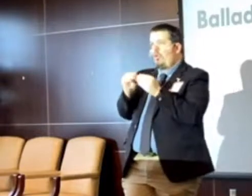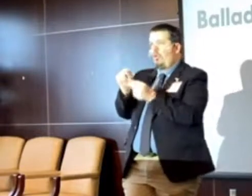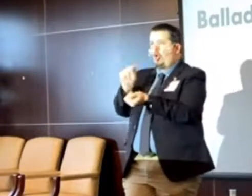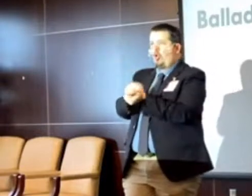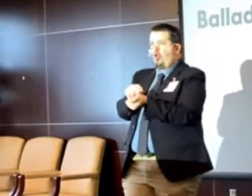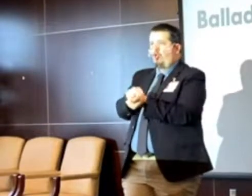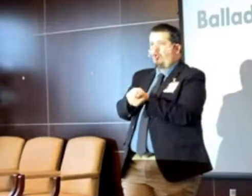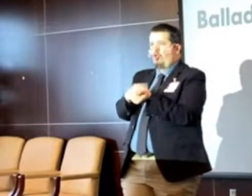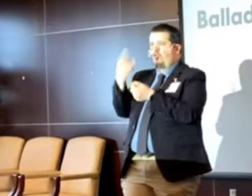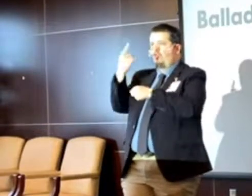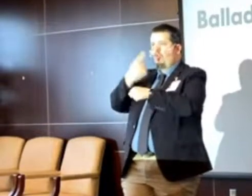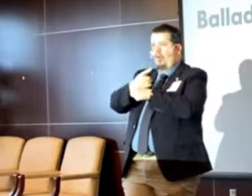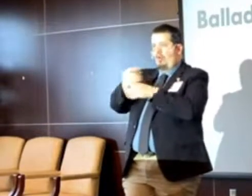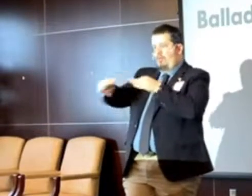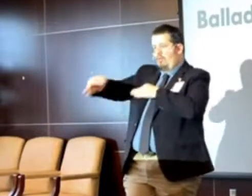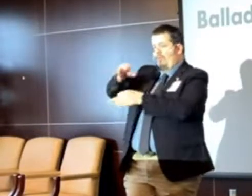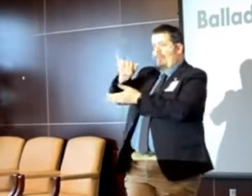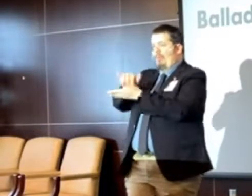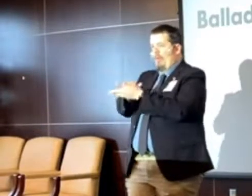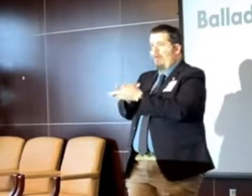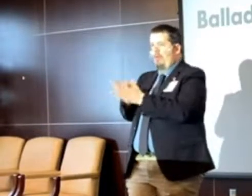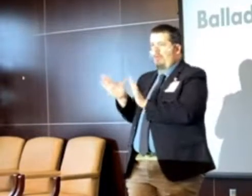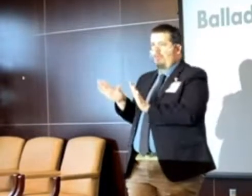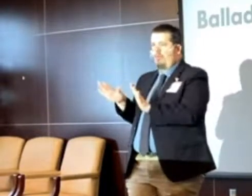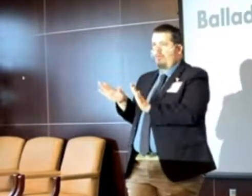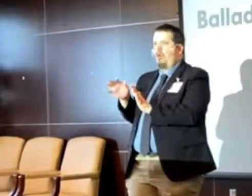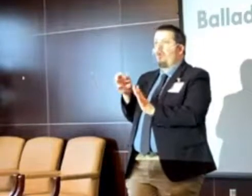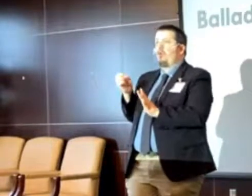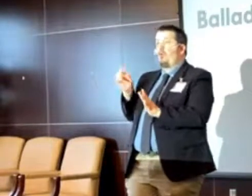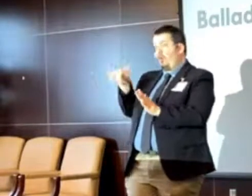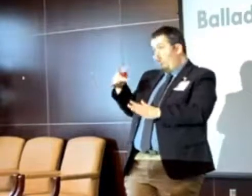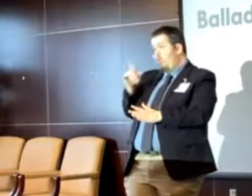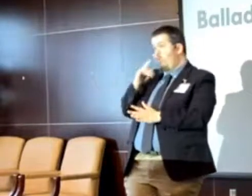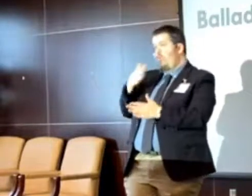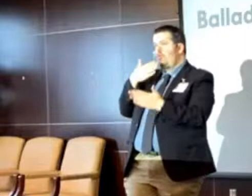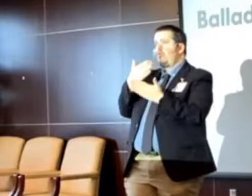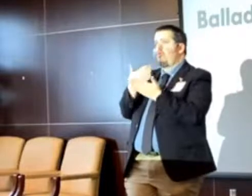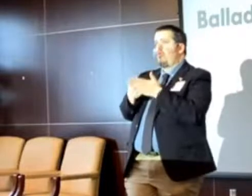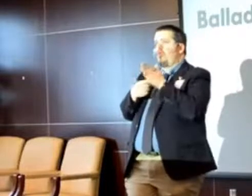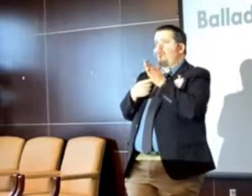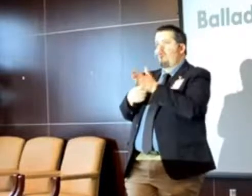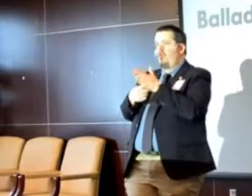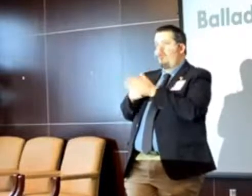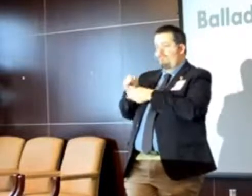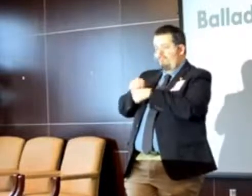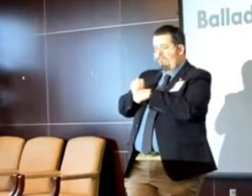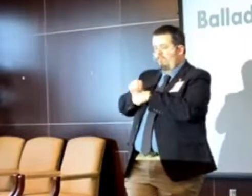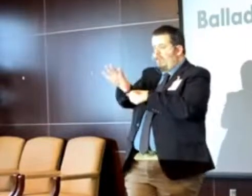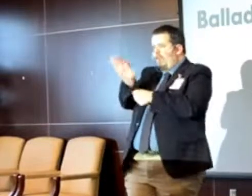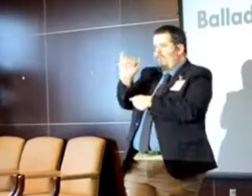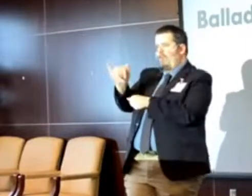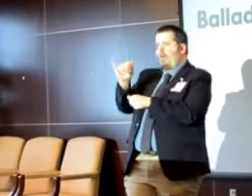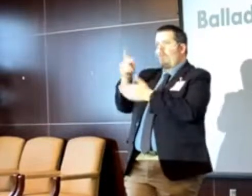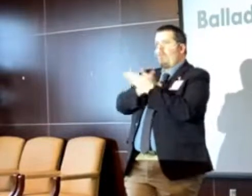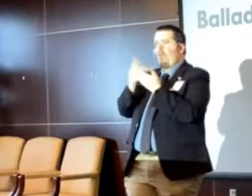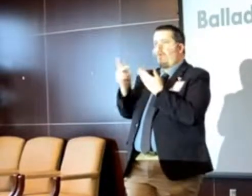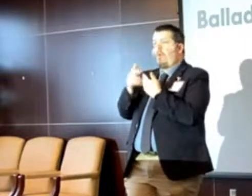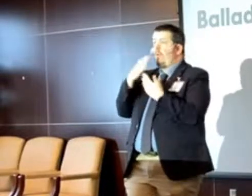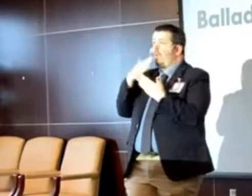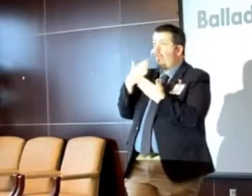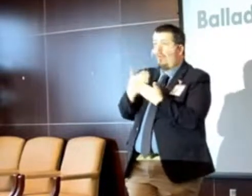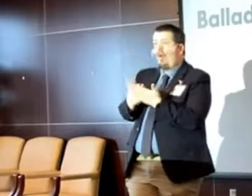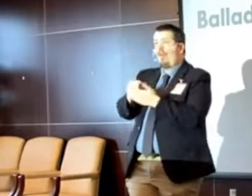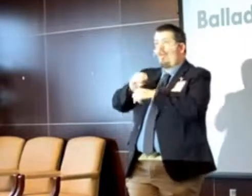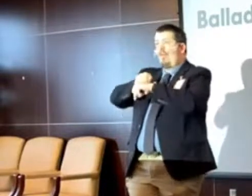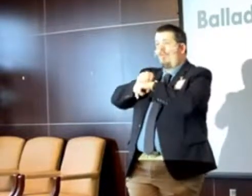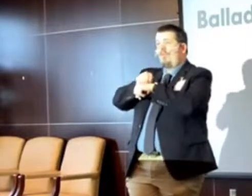right now today just to take care of those patients. And so it's a very powerful indicator of how effective that program has been and how